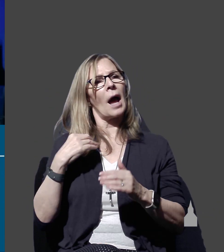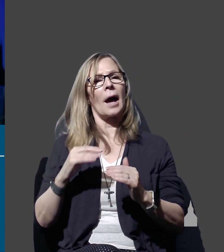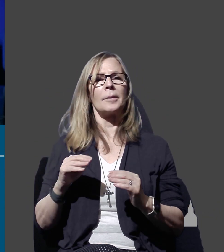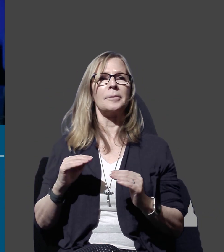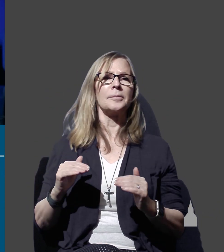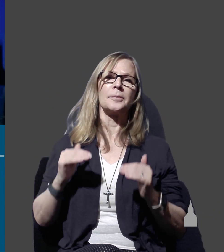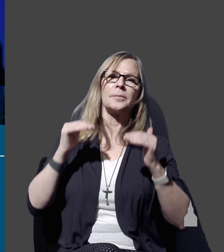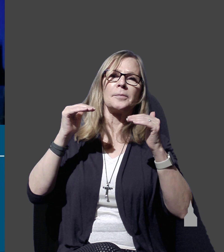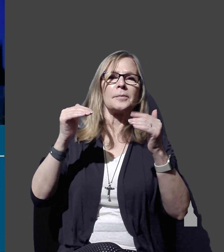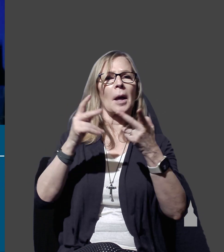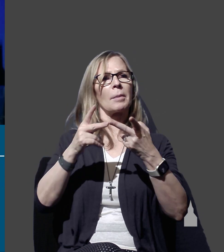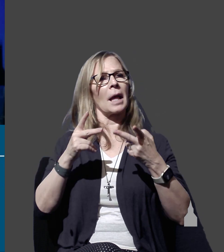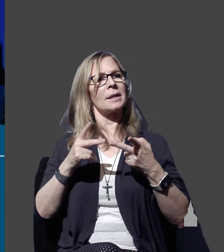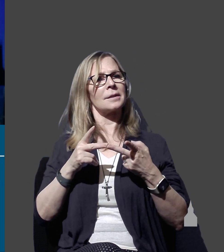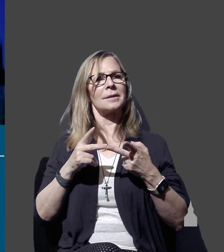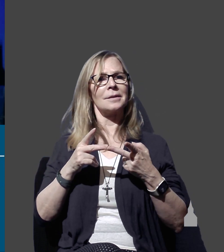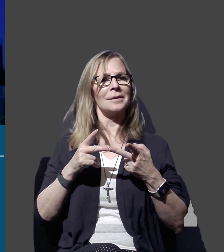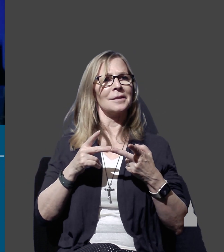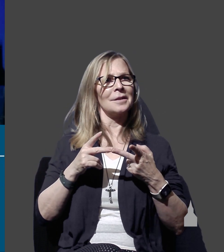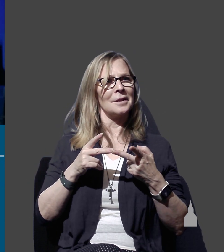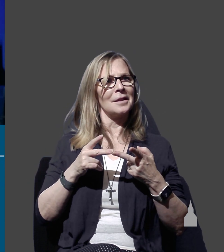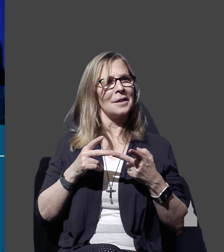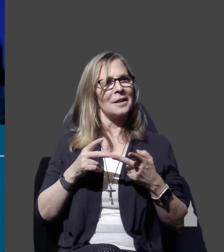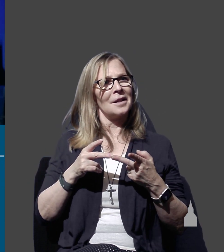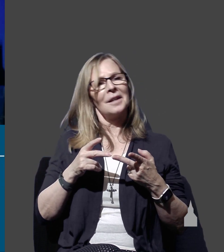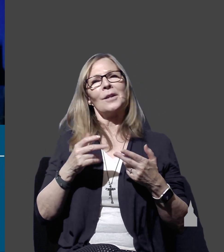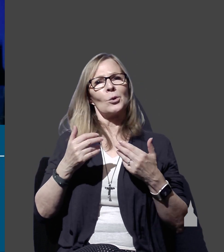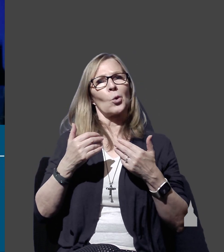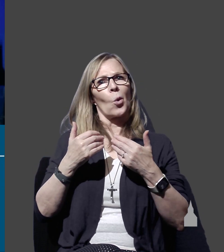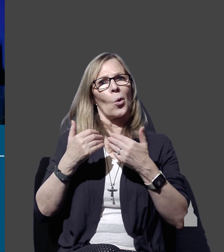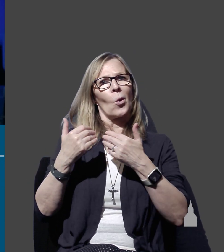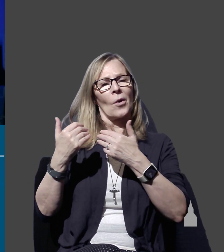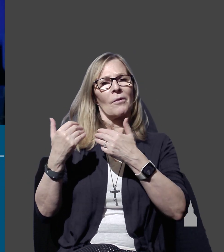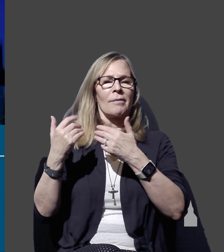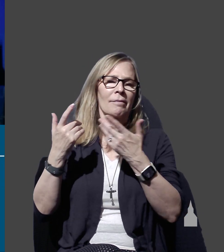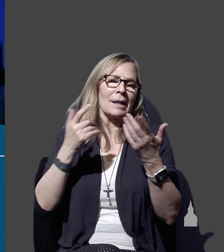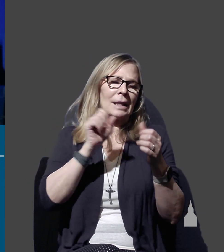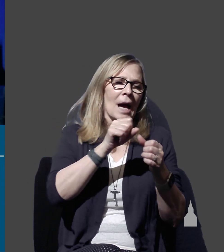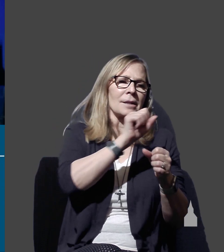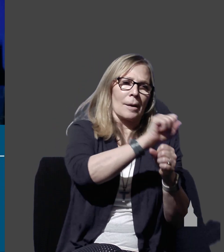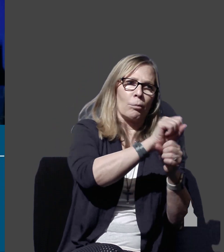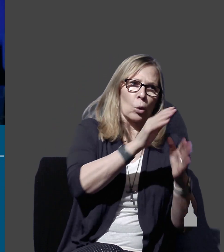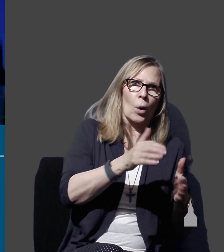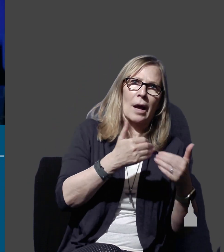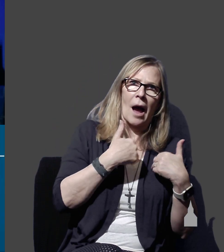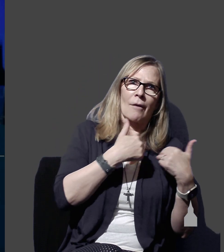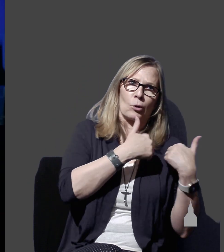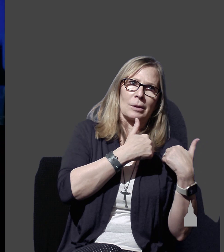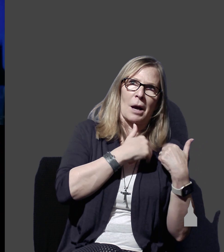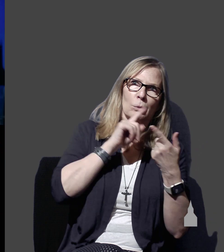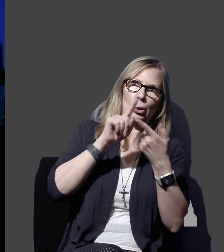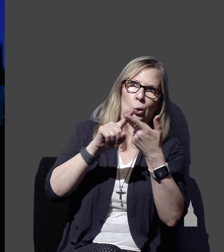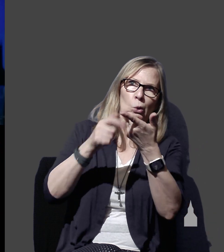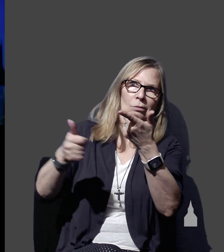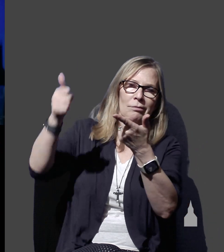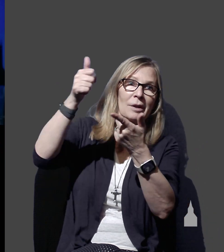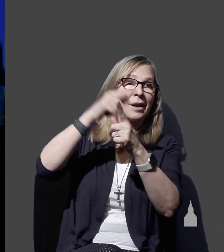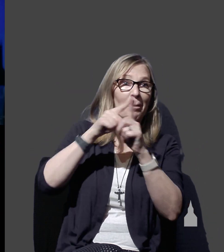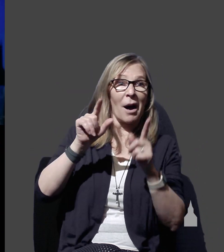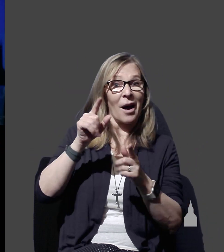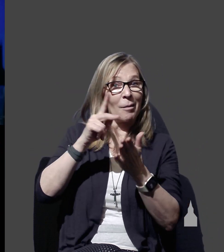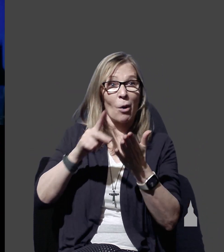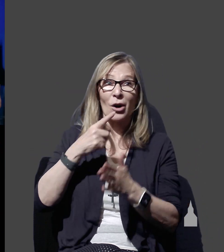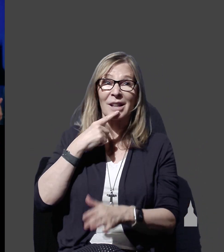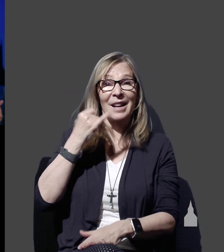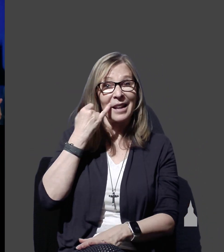economic system, and there were no responsibilities on the part of the master towards the slave. But Paul is saying that if you're a believing master, you